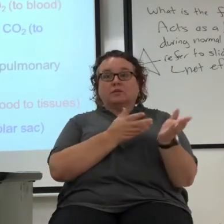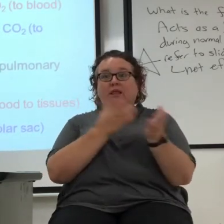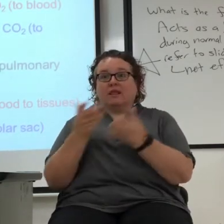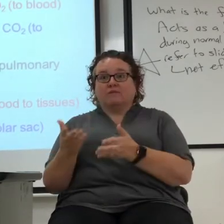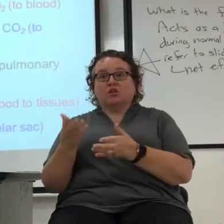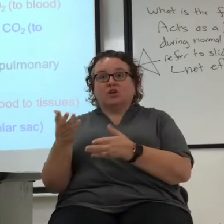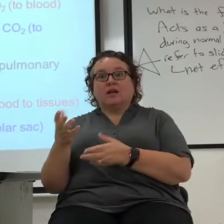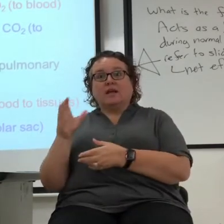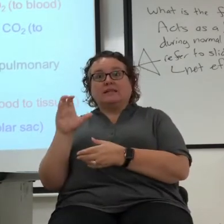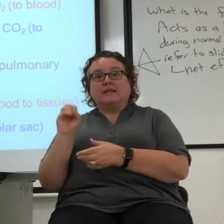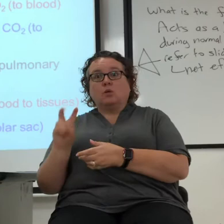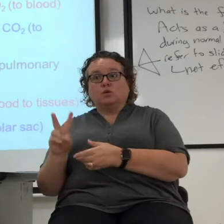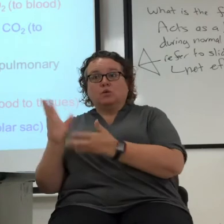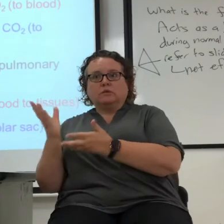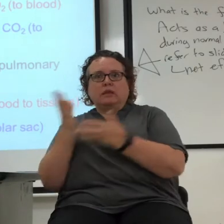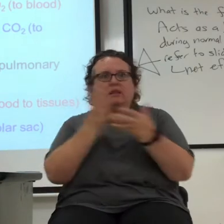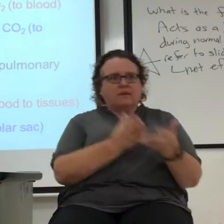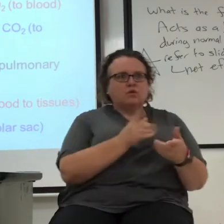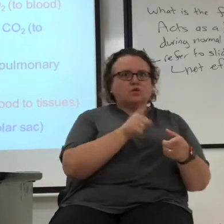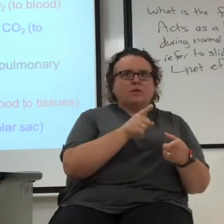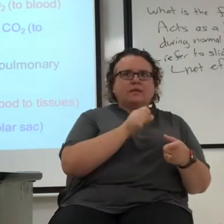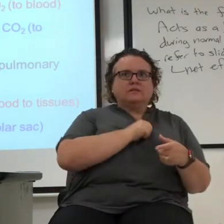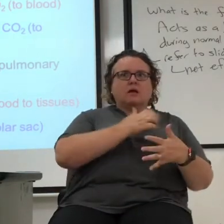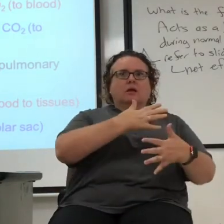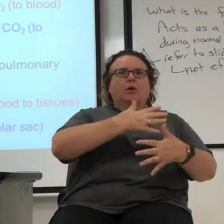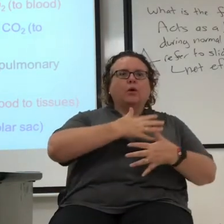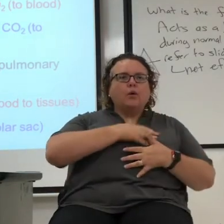CO2 so this can eliminate it. So they kind of,